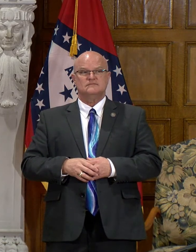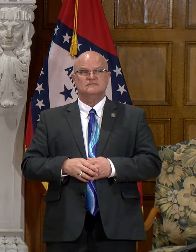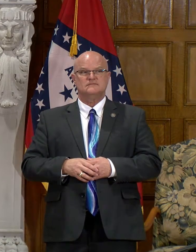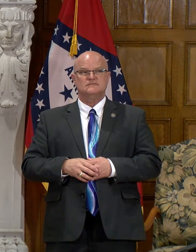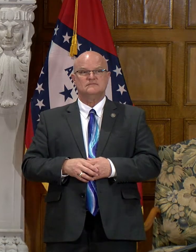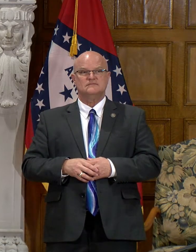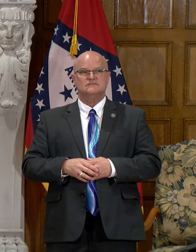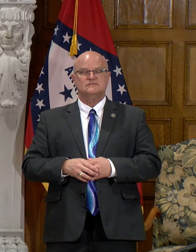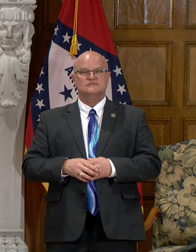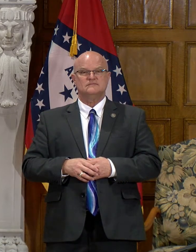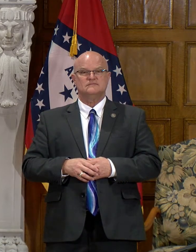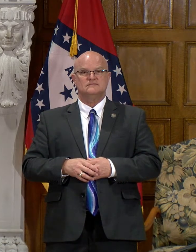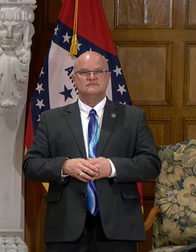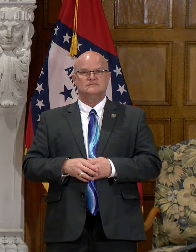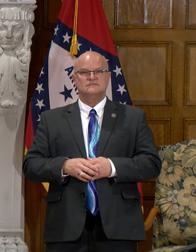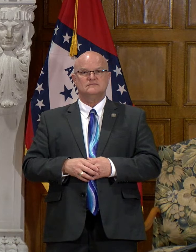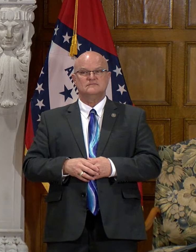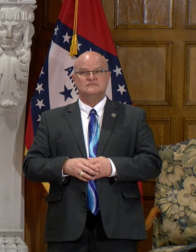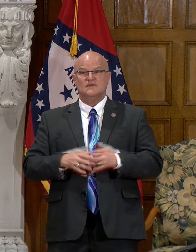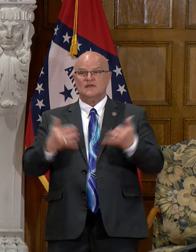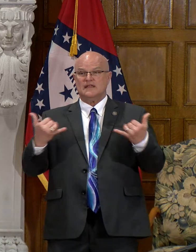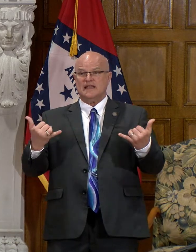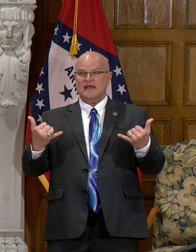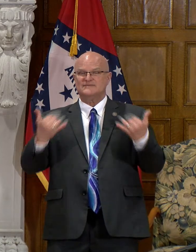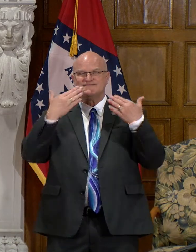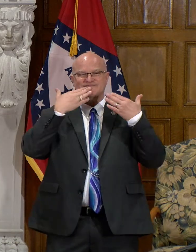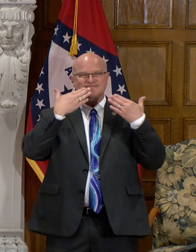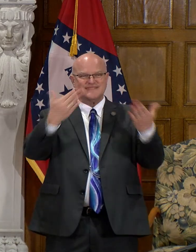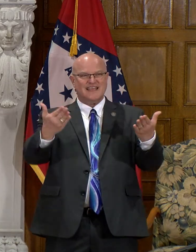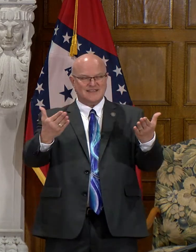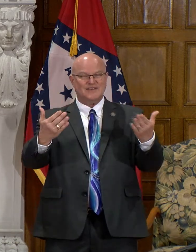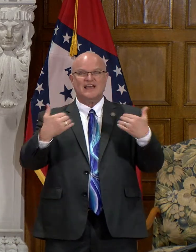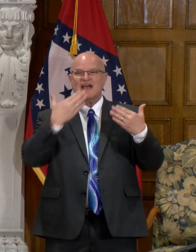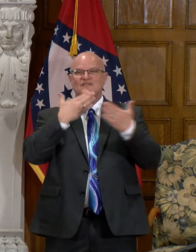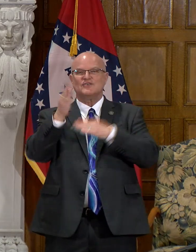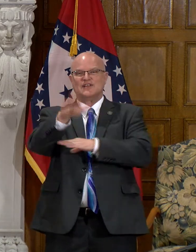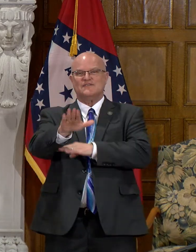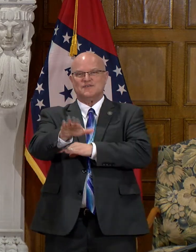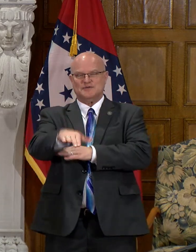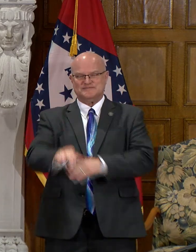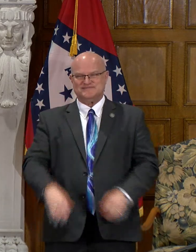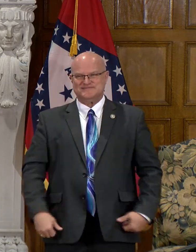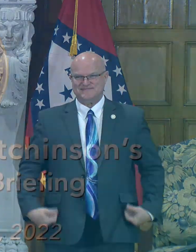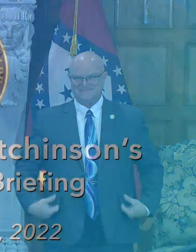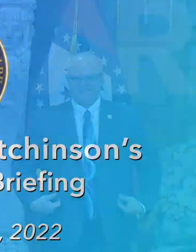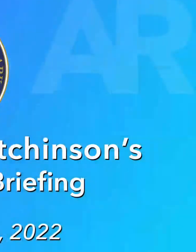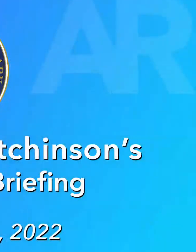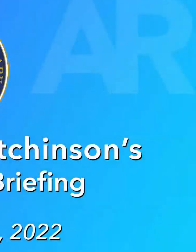With that, thank you and have a great afternoon.